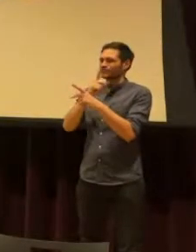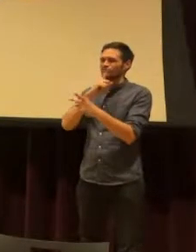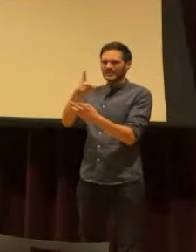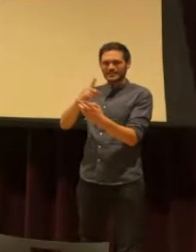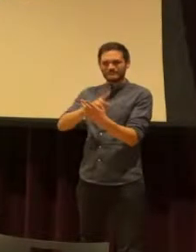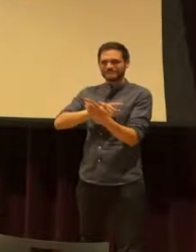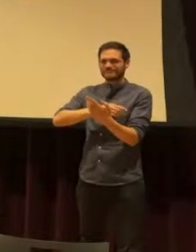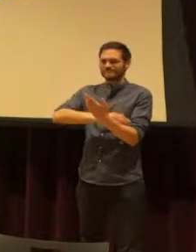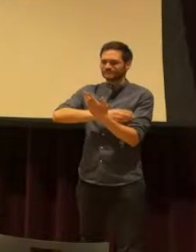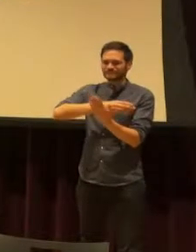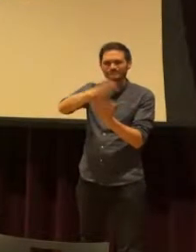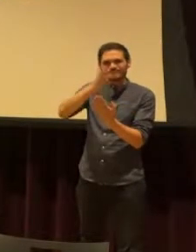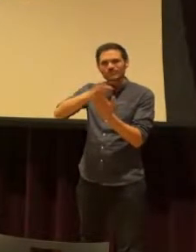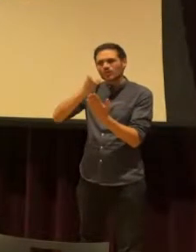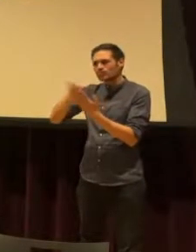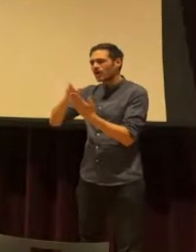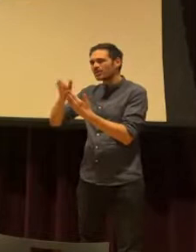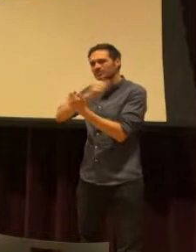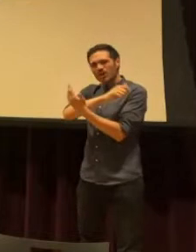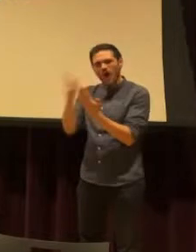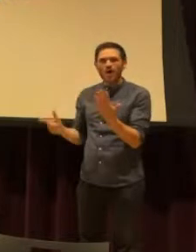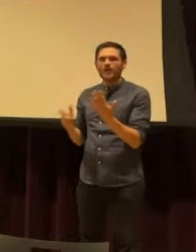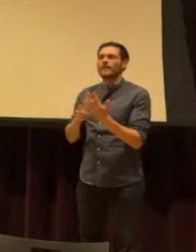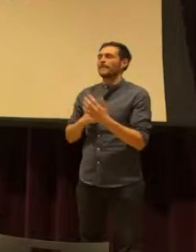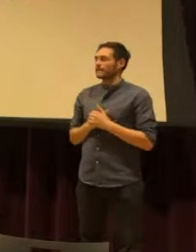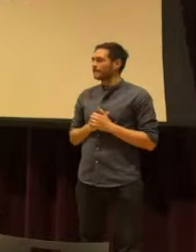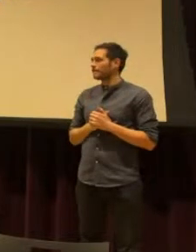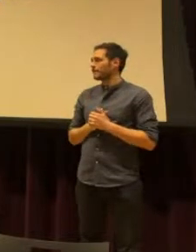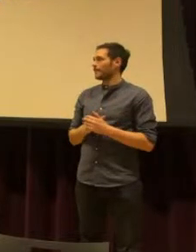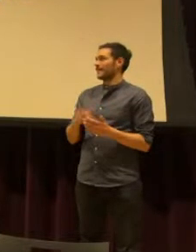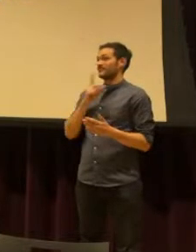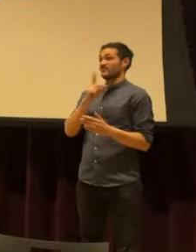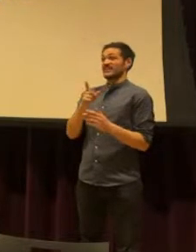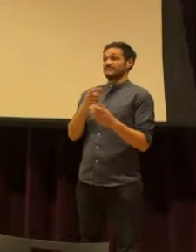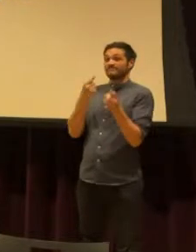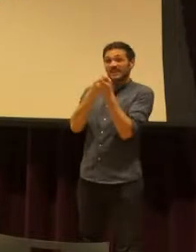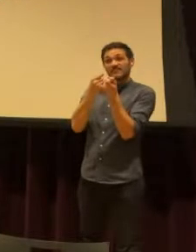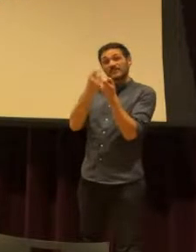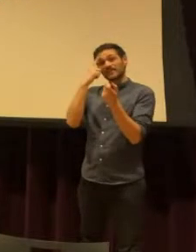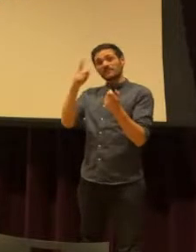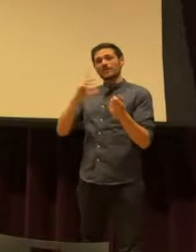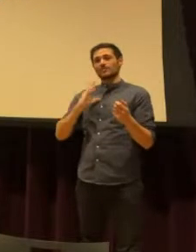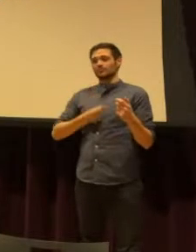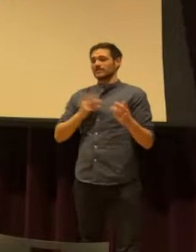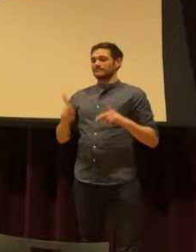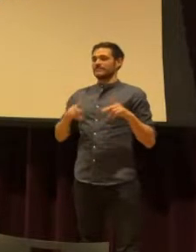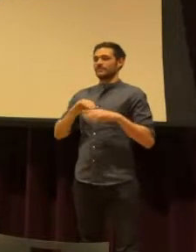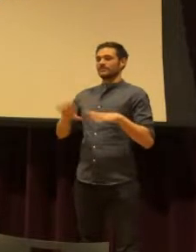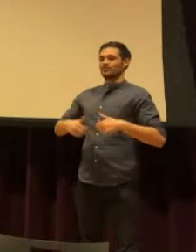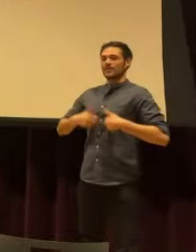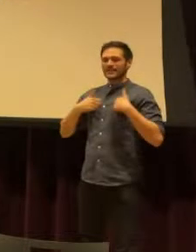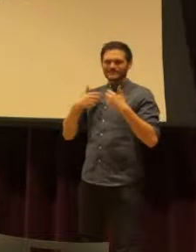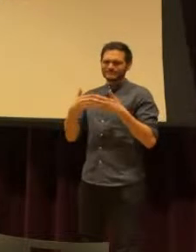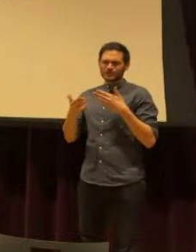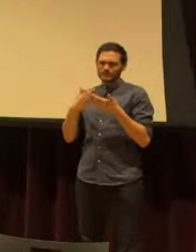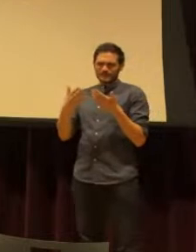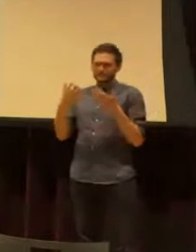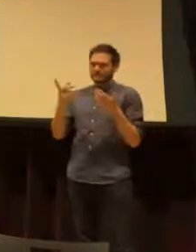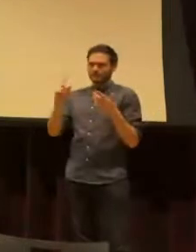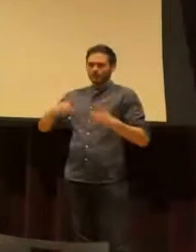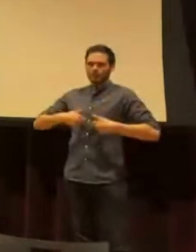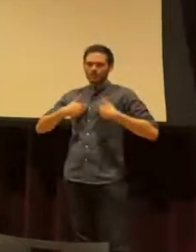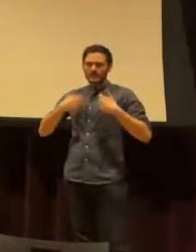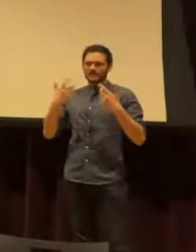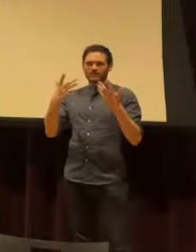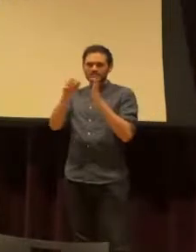And just, again, advocating for the trans people in your life, regardless of what state you're in, is monumental.